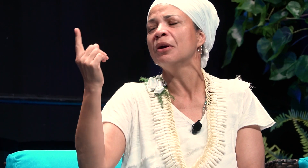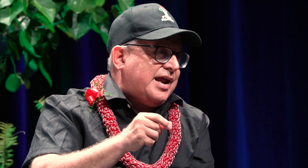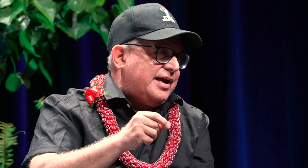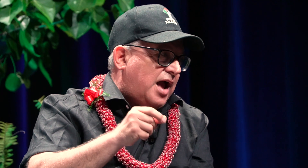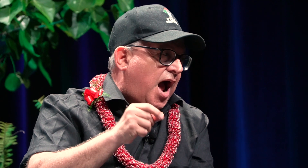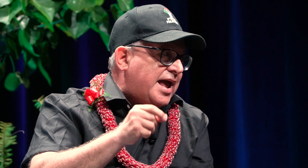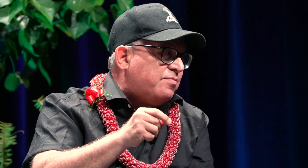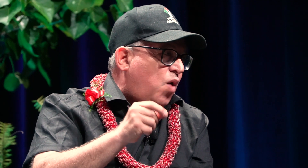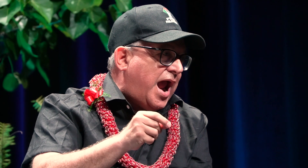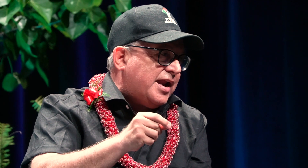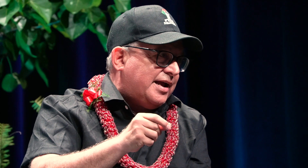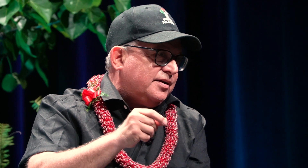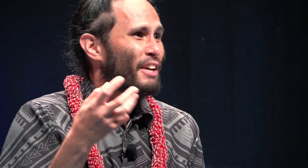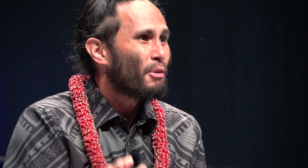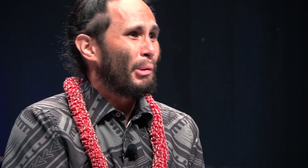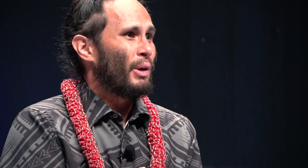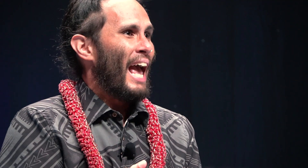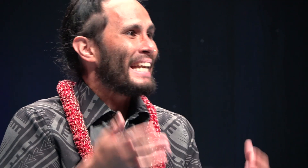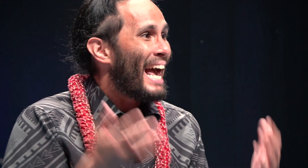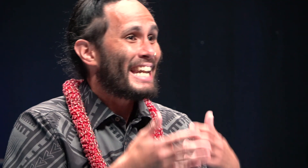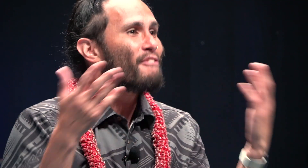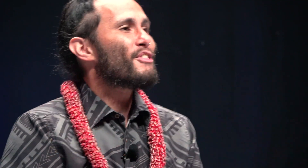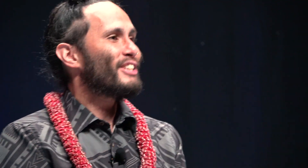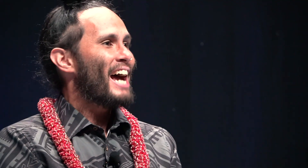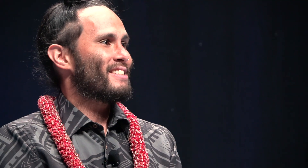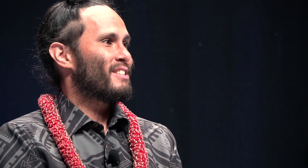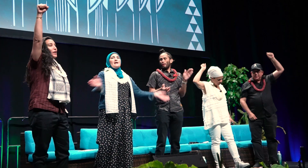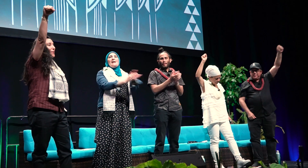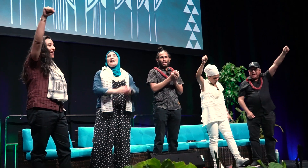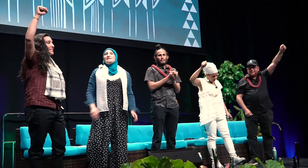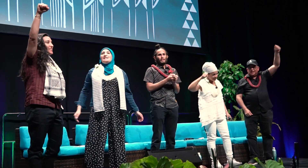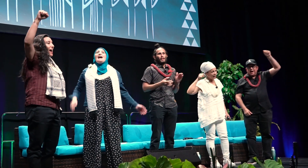island. We do it island style.